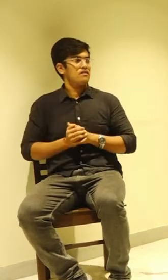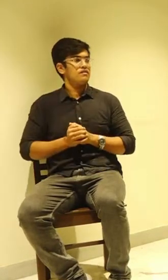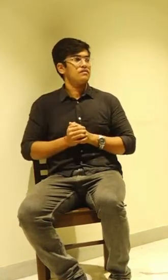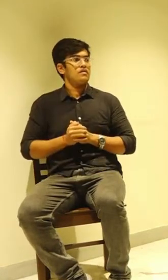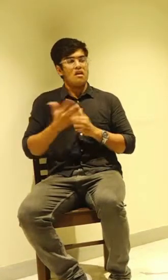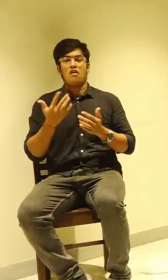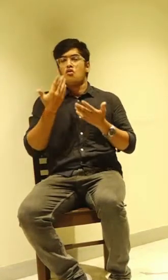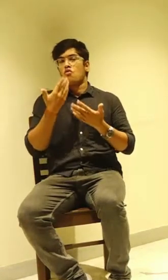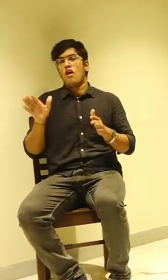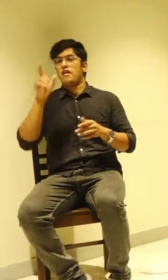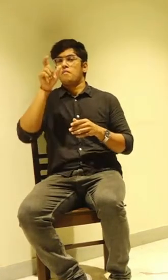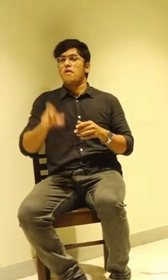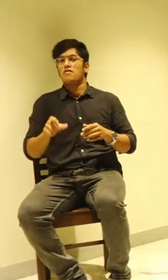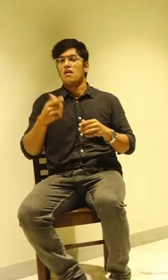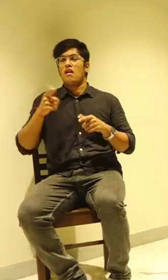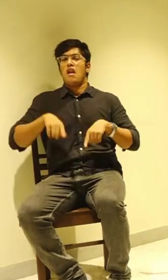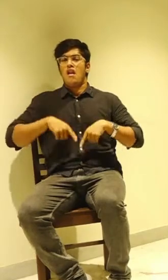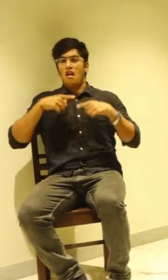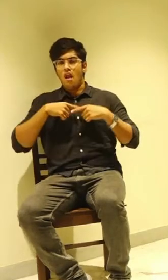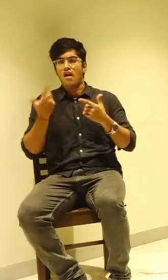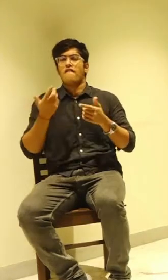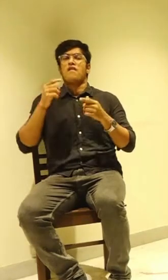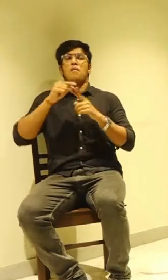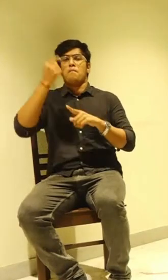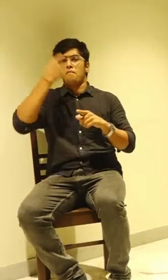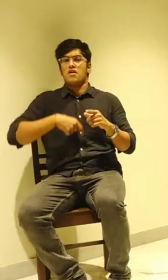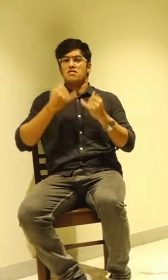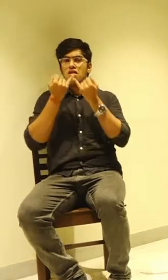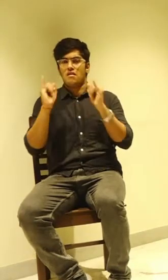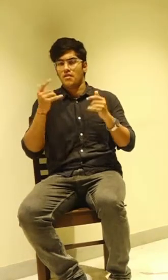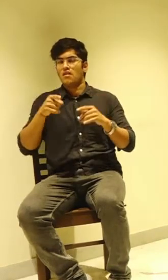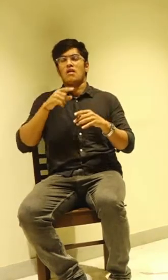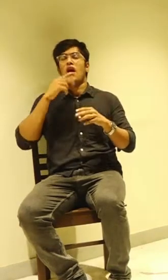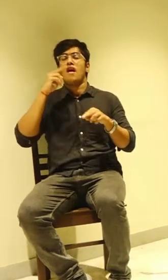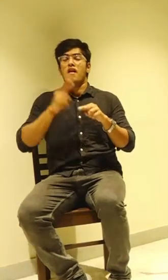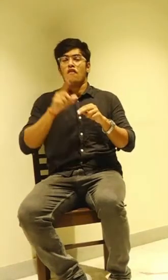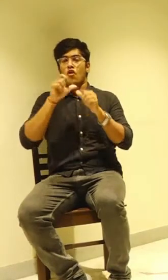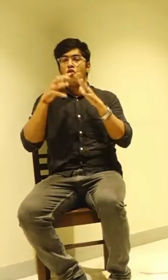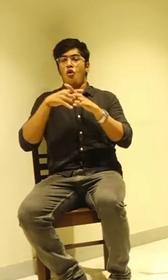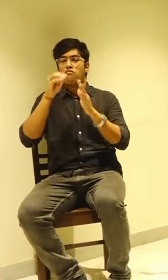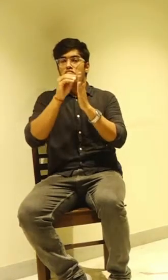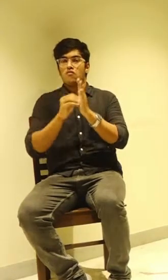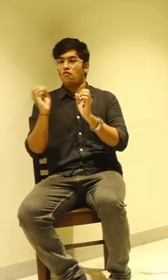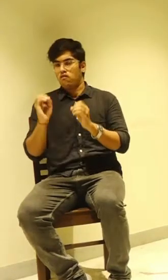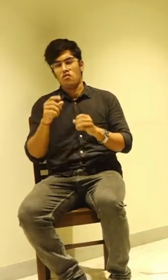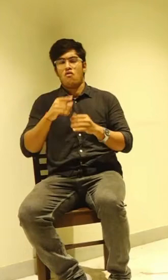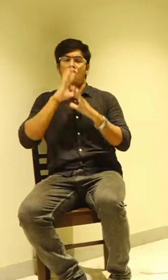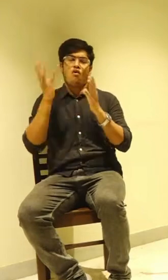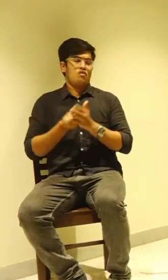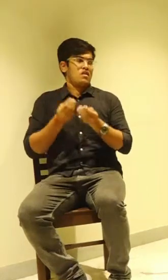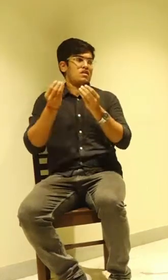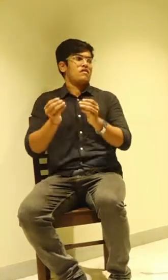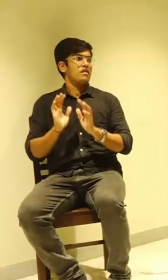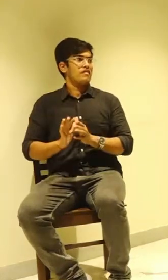no person will be deprived of life and personal liberty except according to procedure established by law. And literally, when you read the debates, you can see